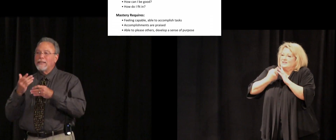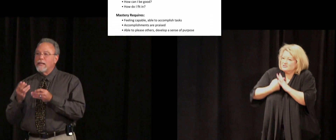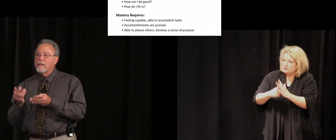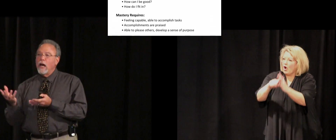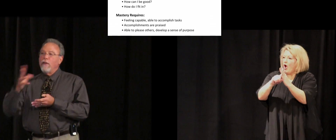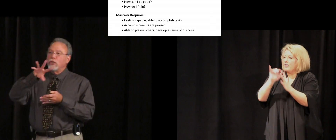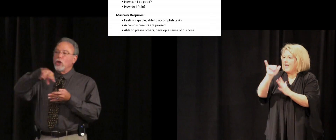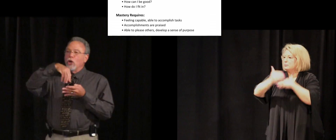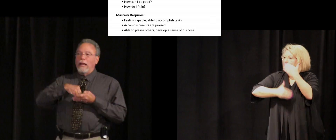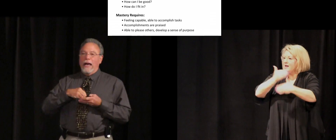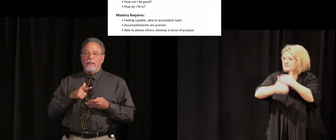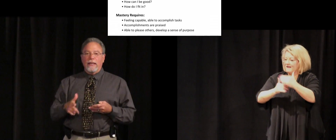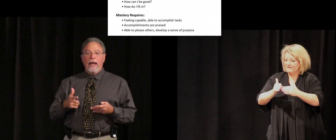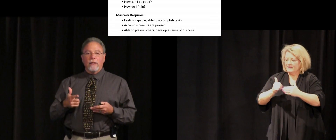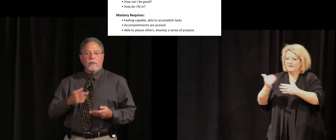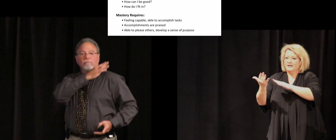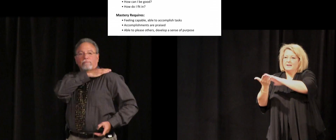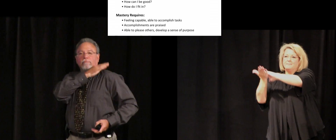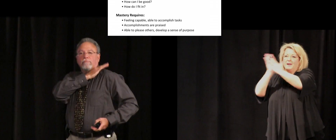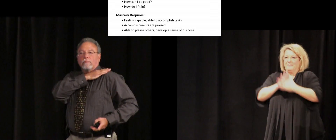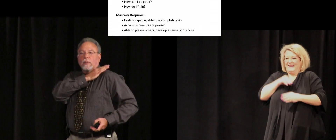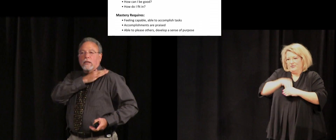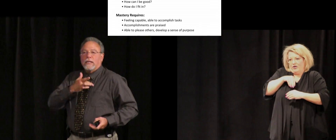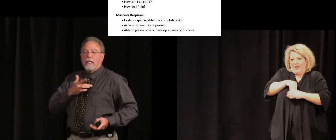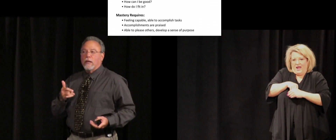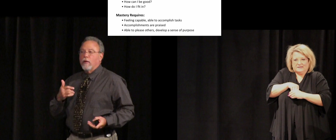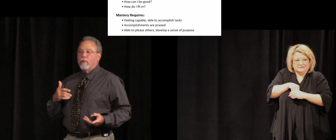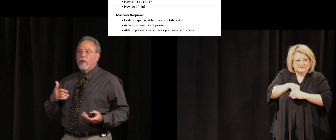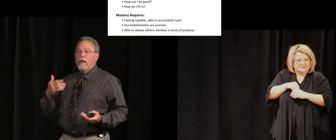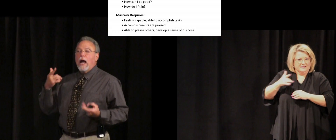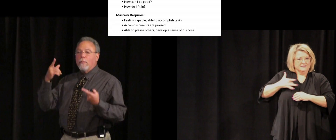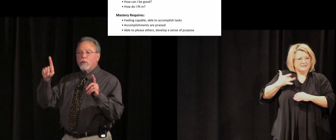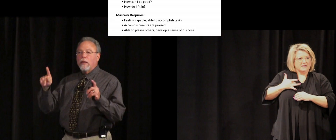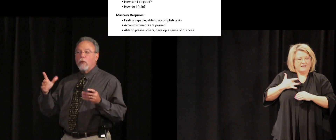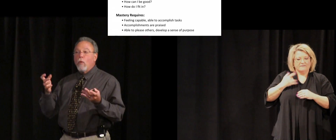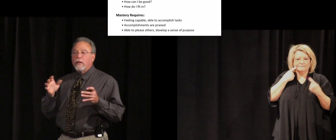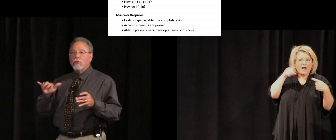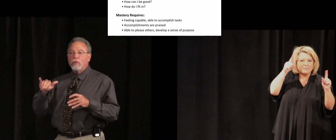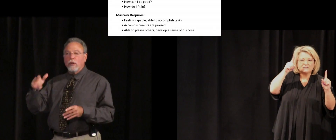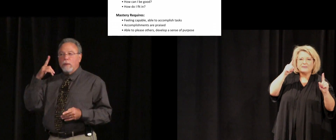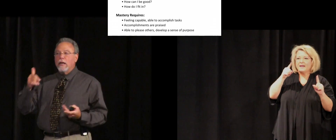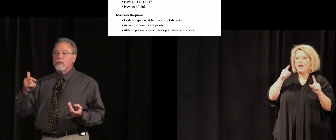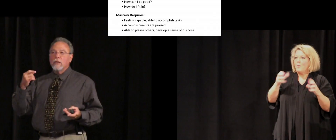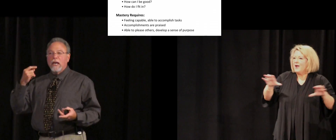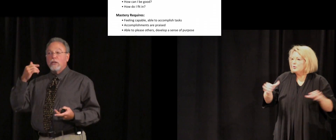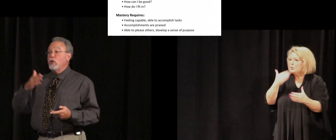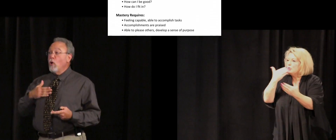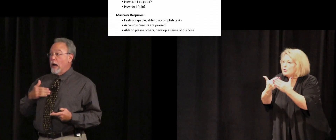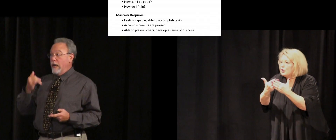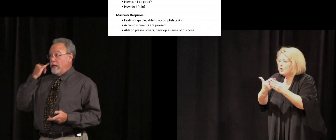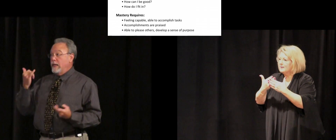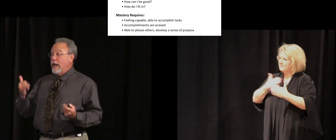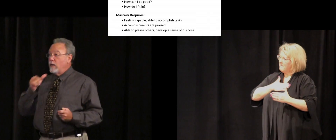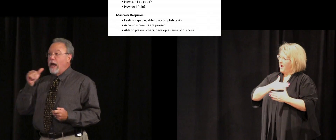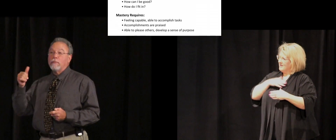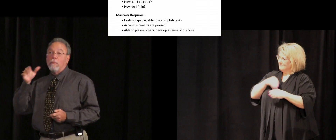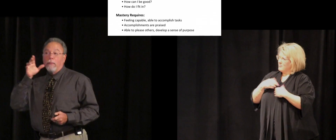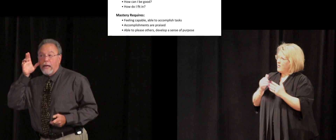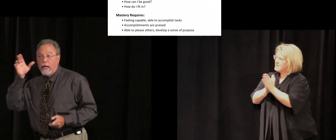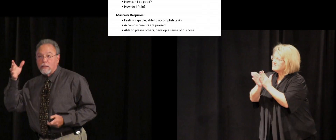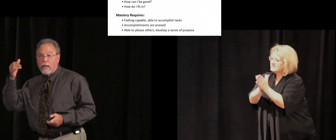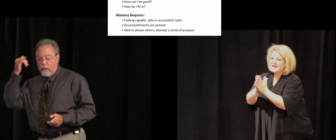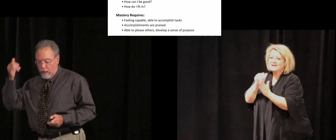And at this age, they're kind of confronting deafness, confronting what the families did, what the parents' decisions